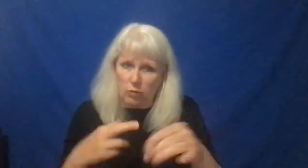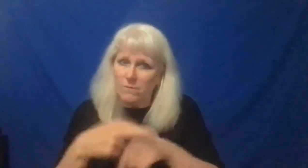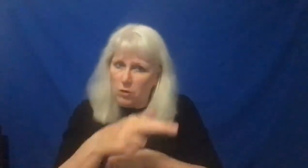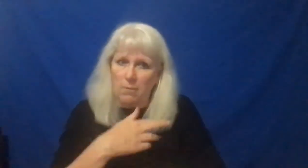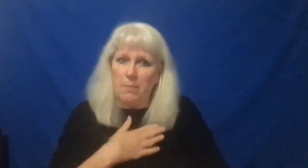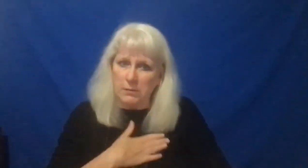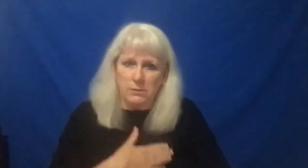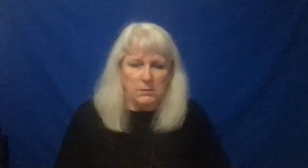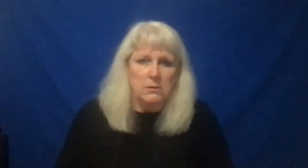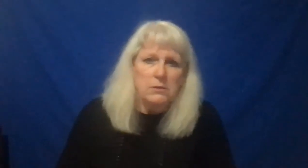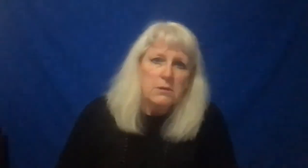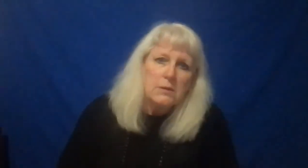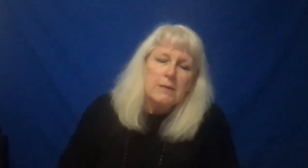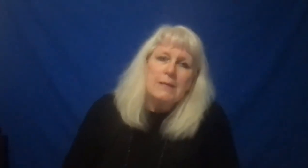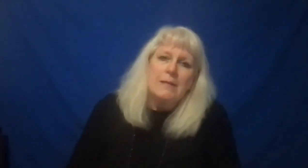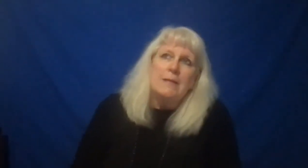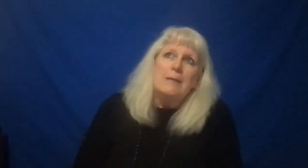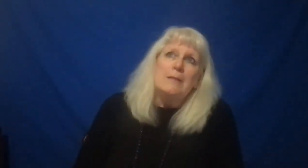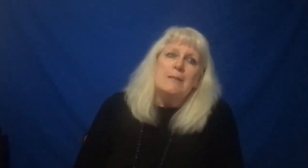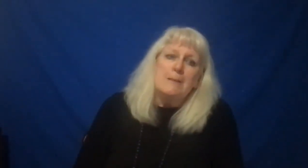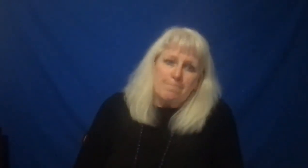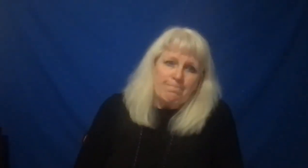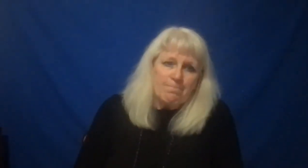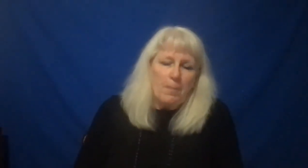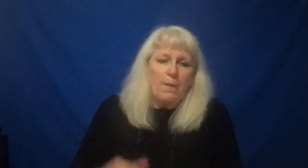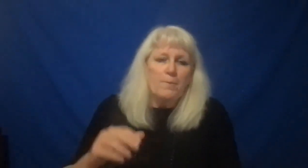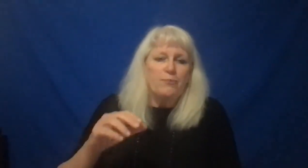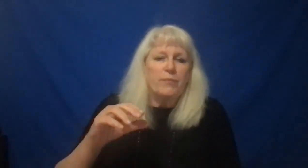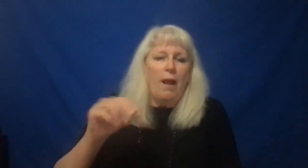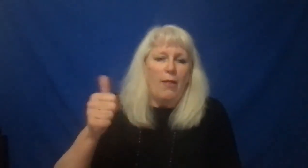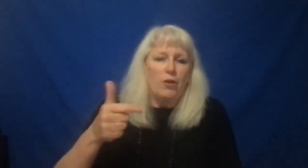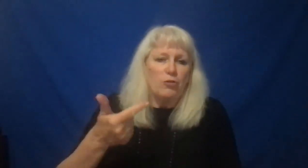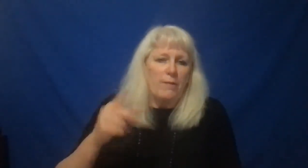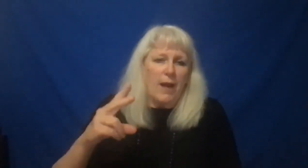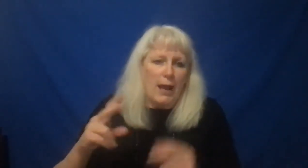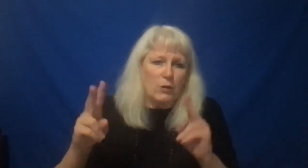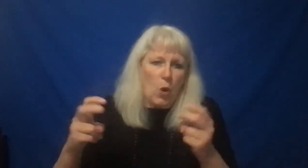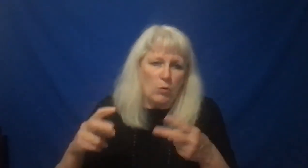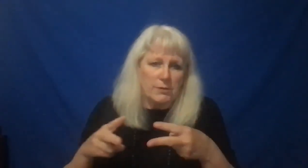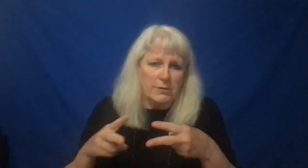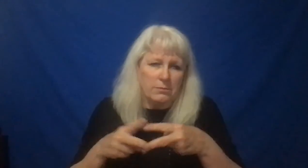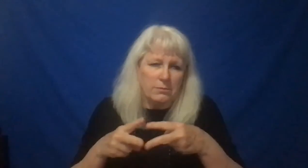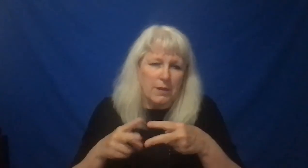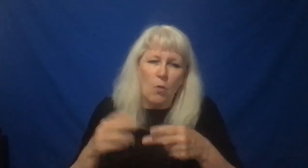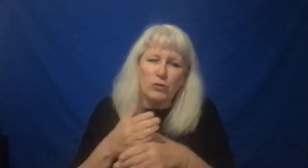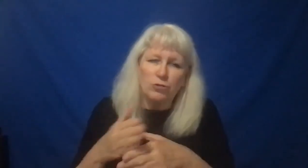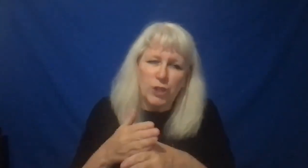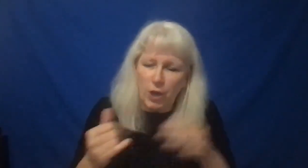There's a couple more quotes from Grapevine that I would like to share. One is